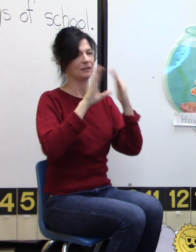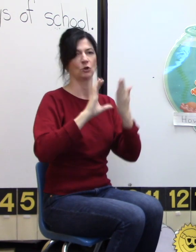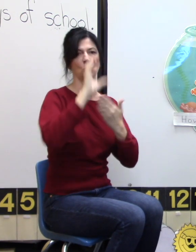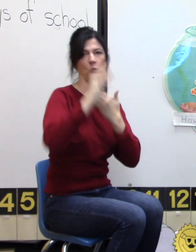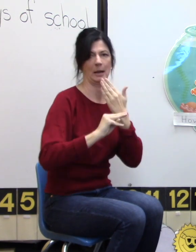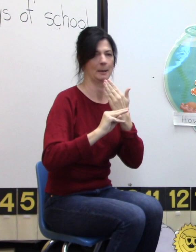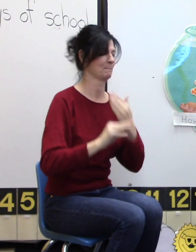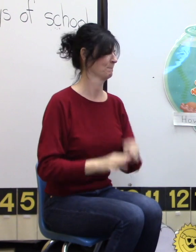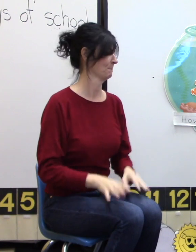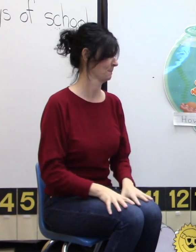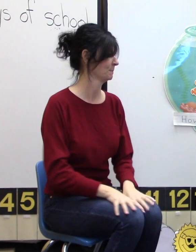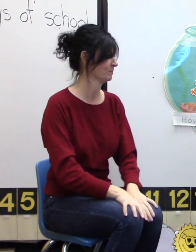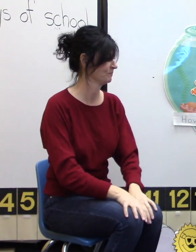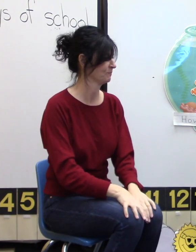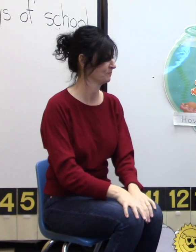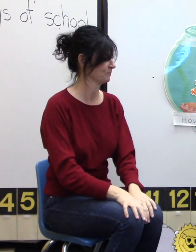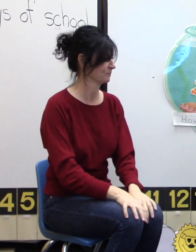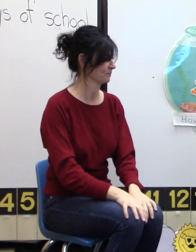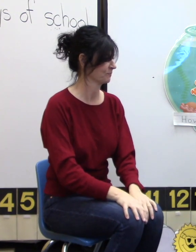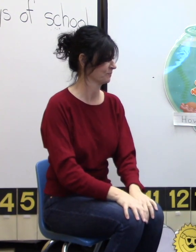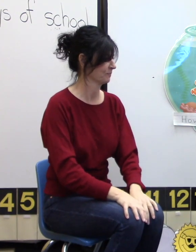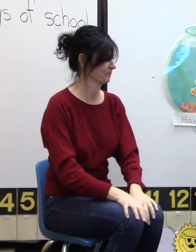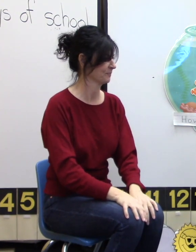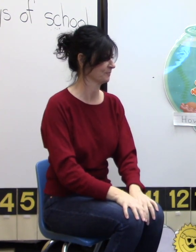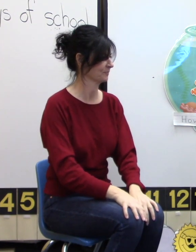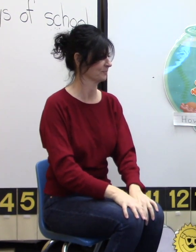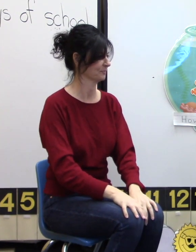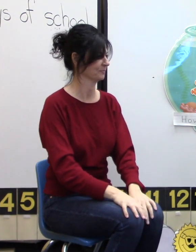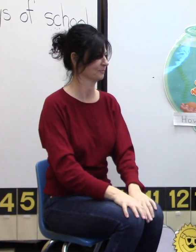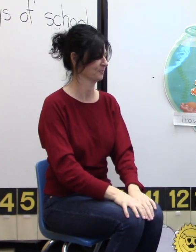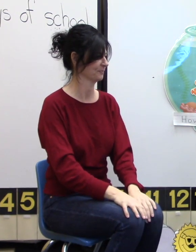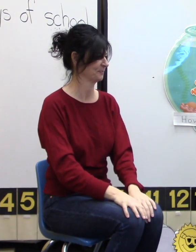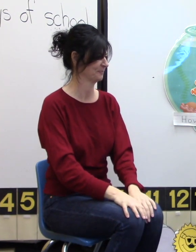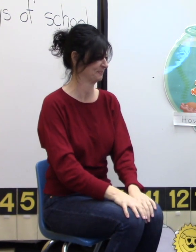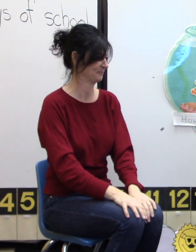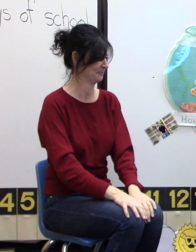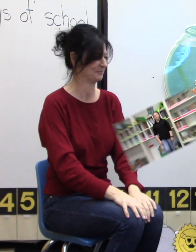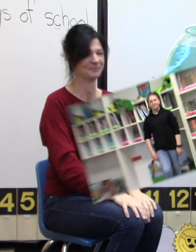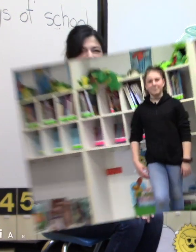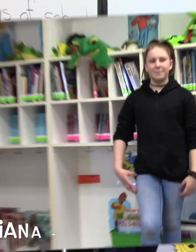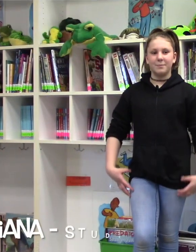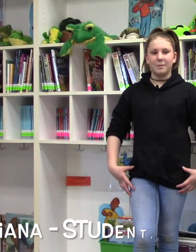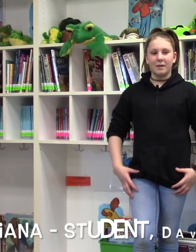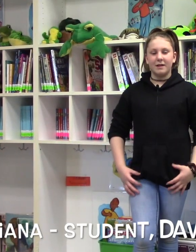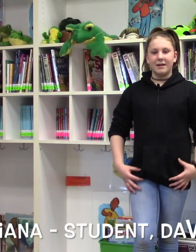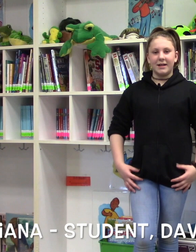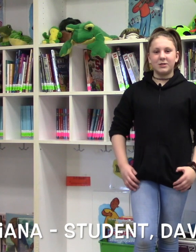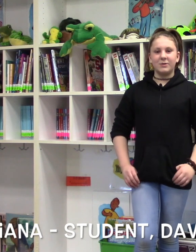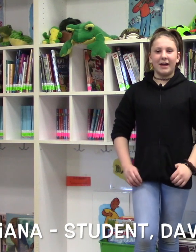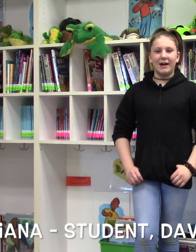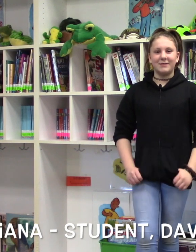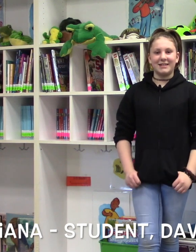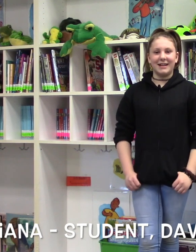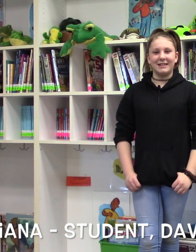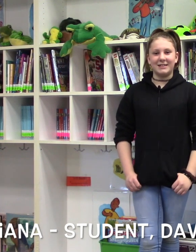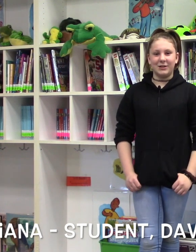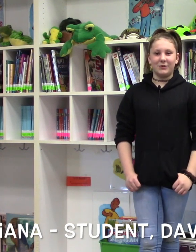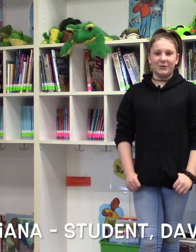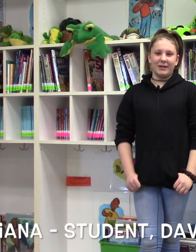So they can access the education part, access the curriculum. Next, we have Silas interviewing